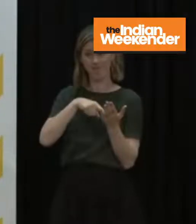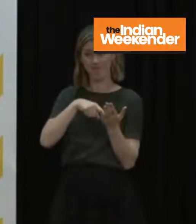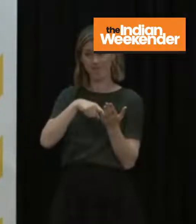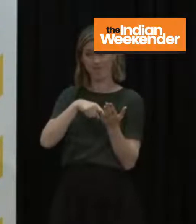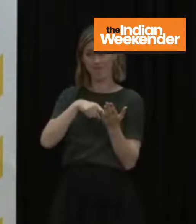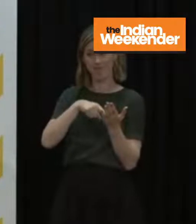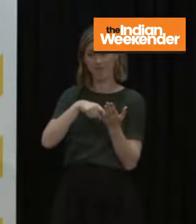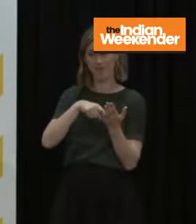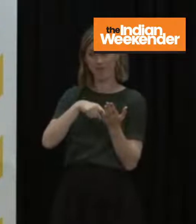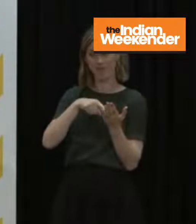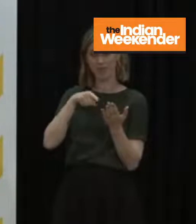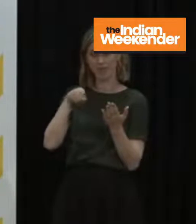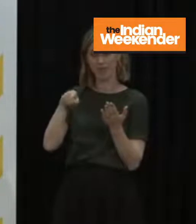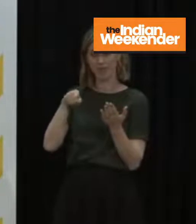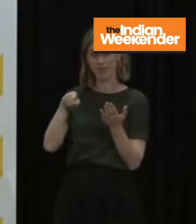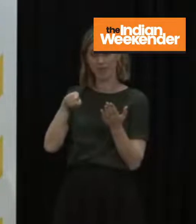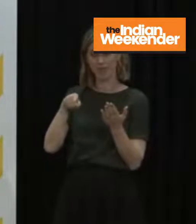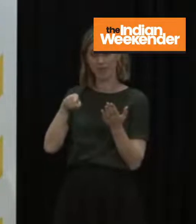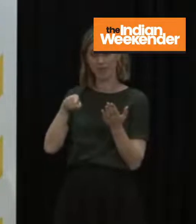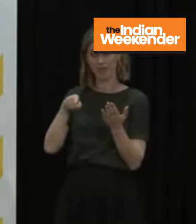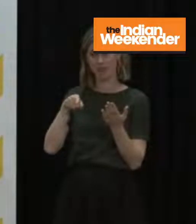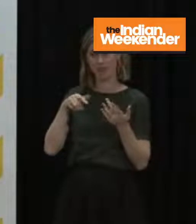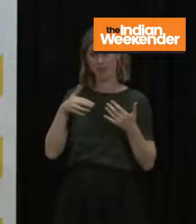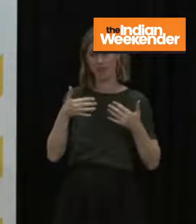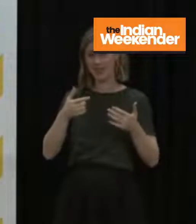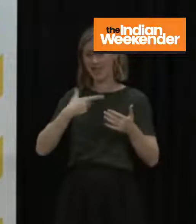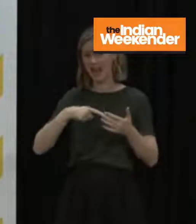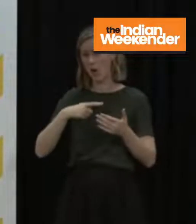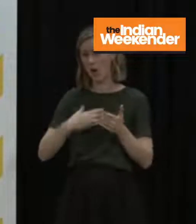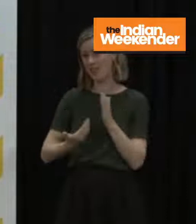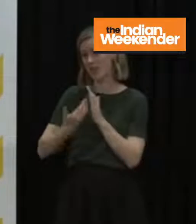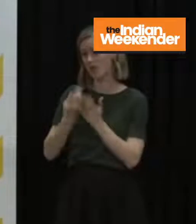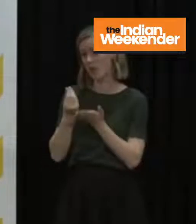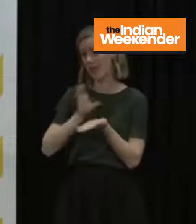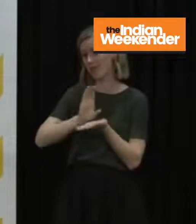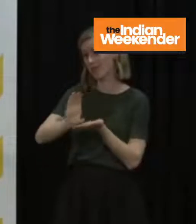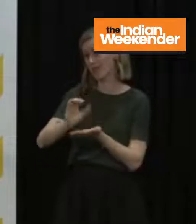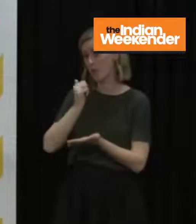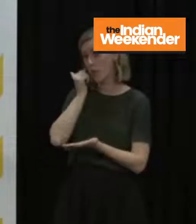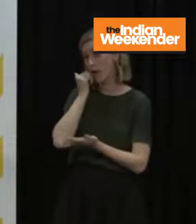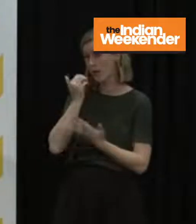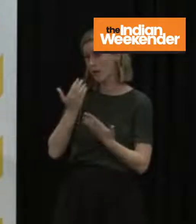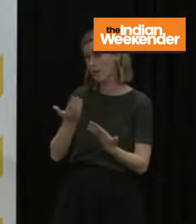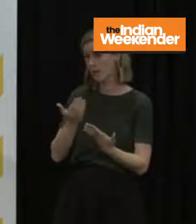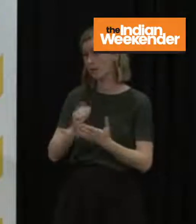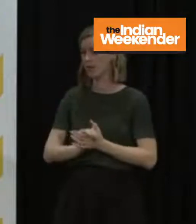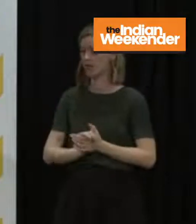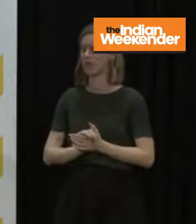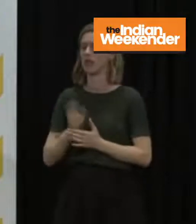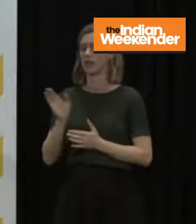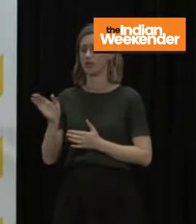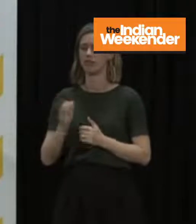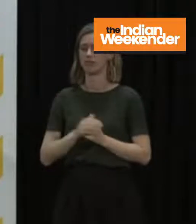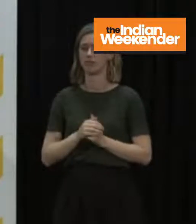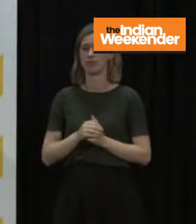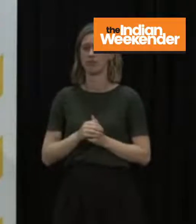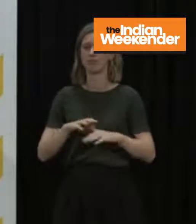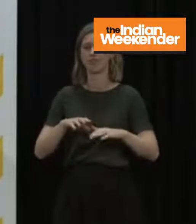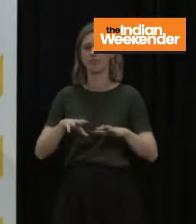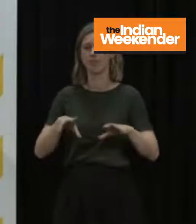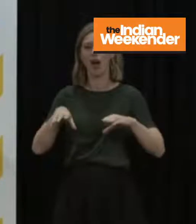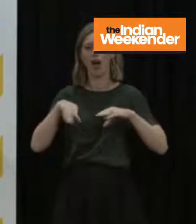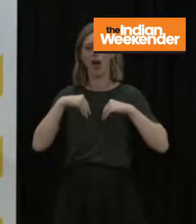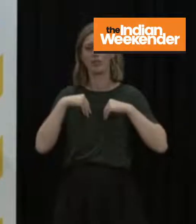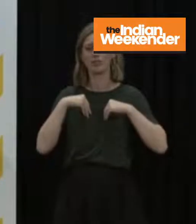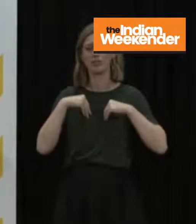did that criticism kind of lead to the extra resources being provided? Certainly I accept the fact that it's been an